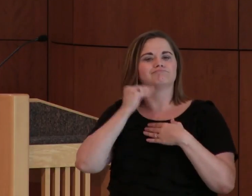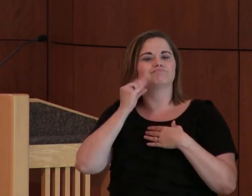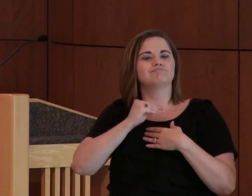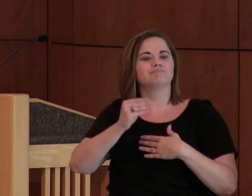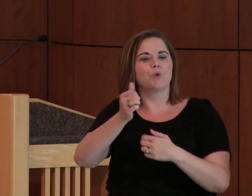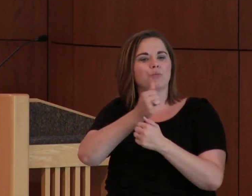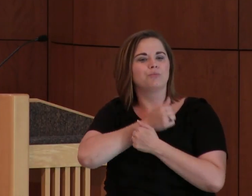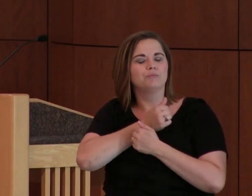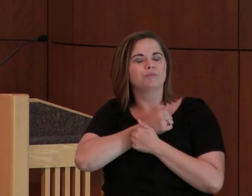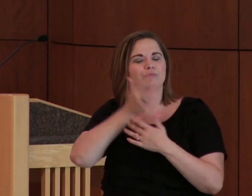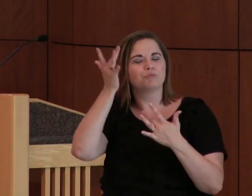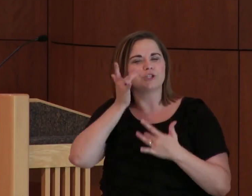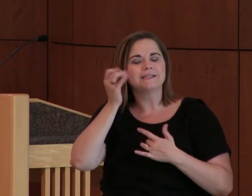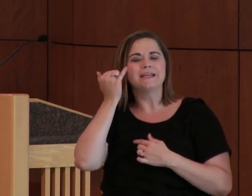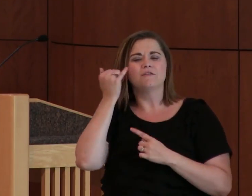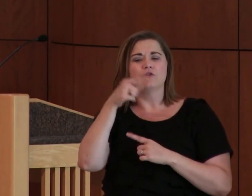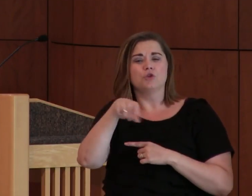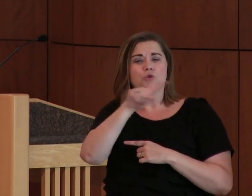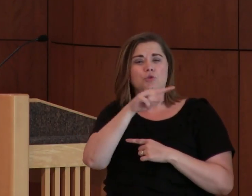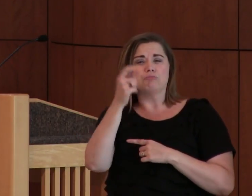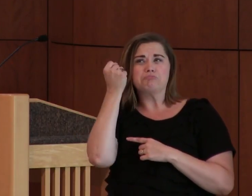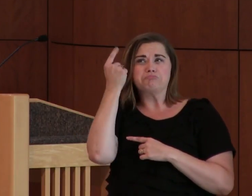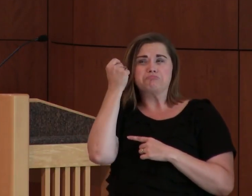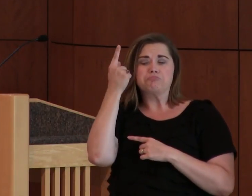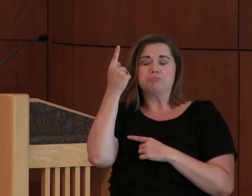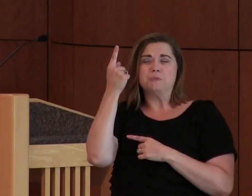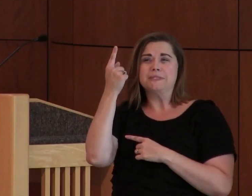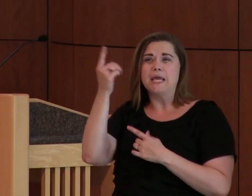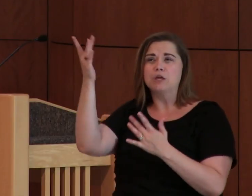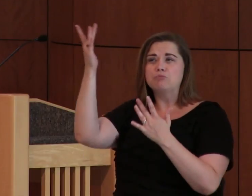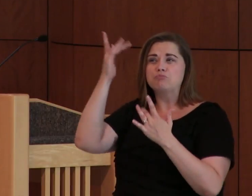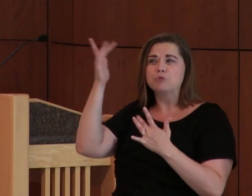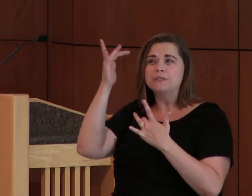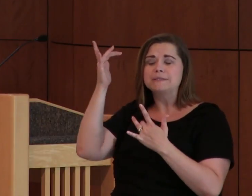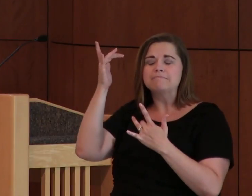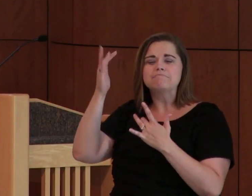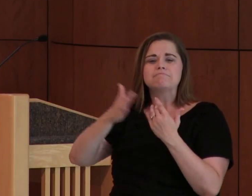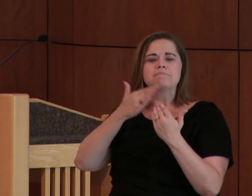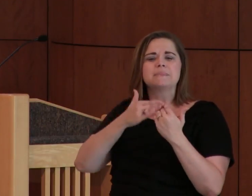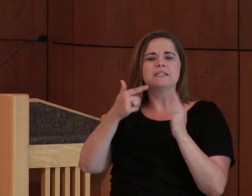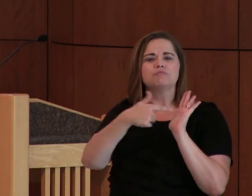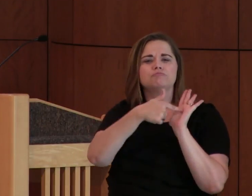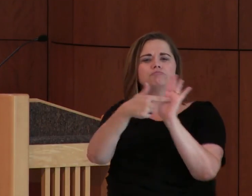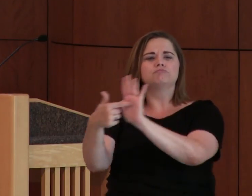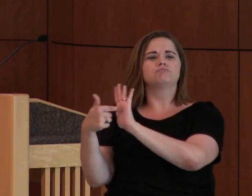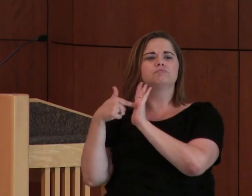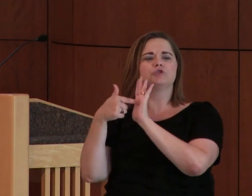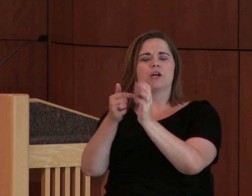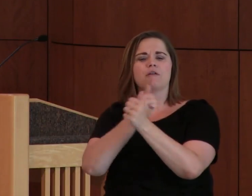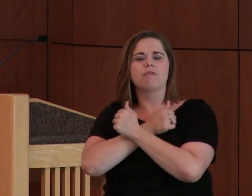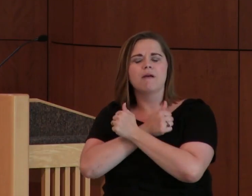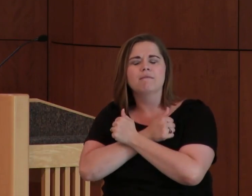mercy looks like, it's so much easier to reflect that out and to share that love and kindness with others.